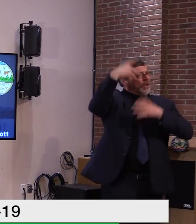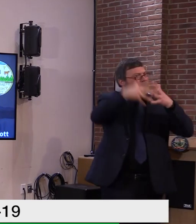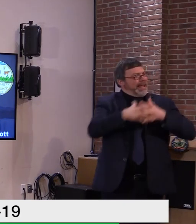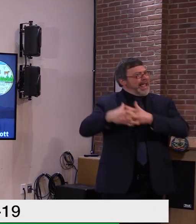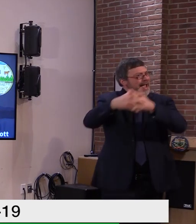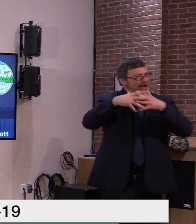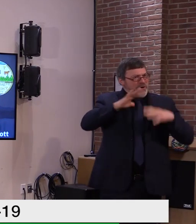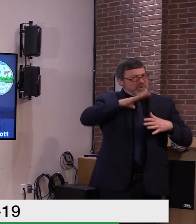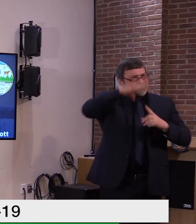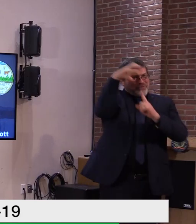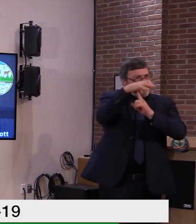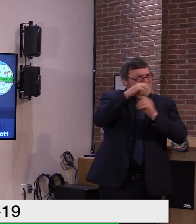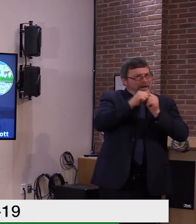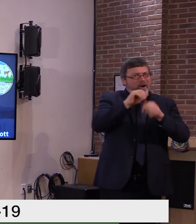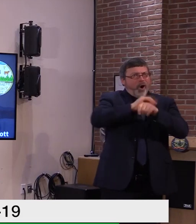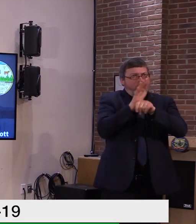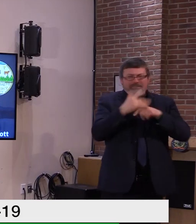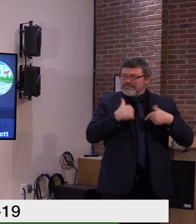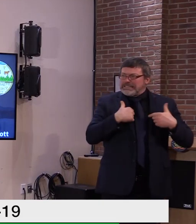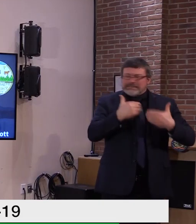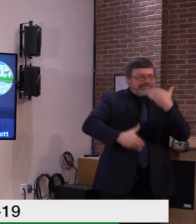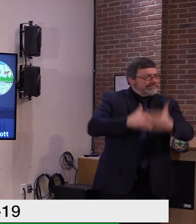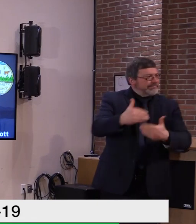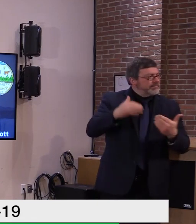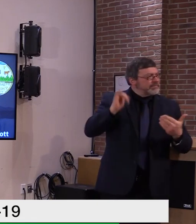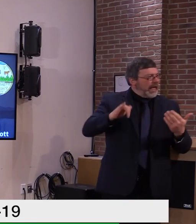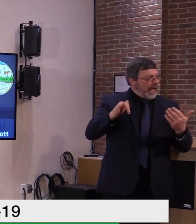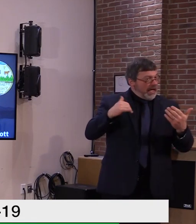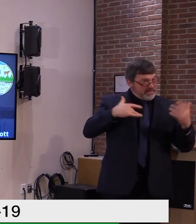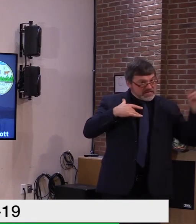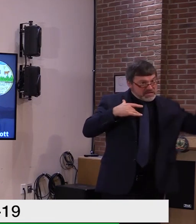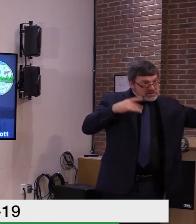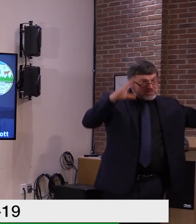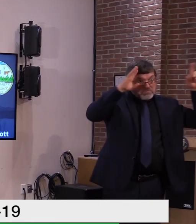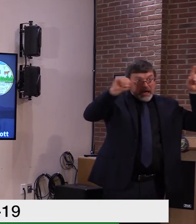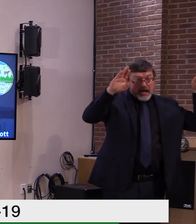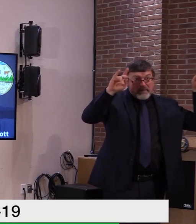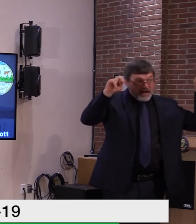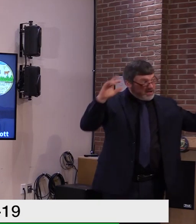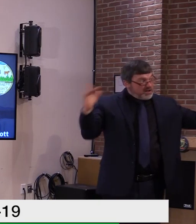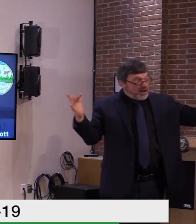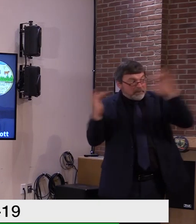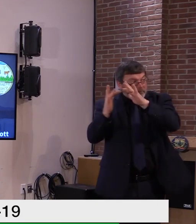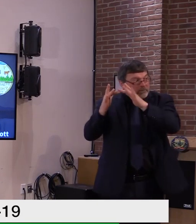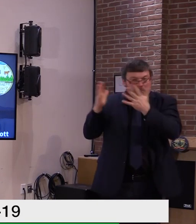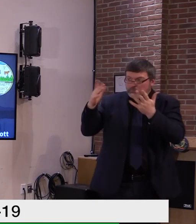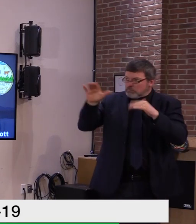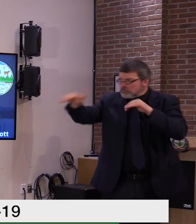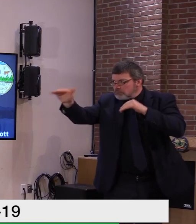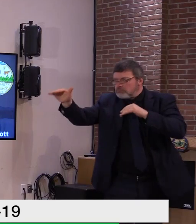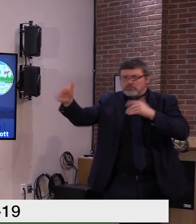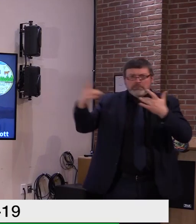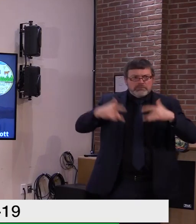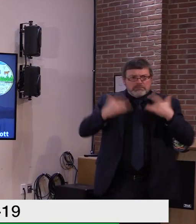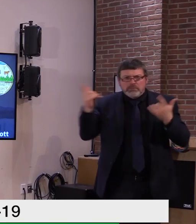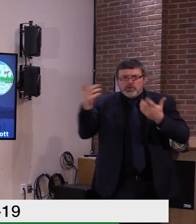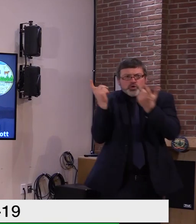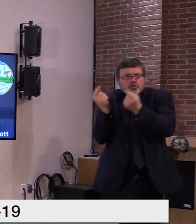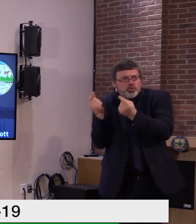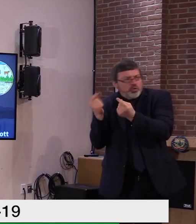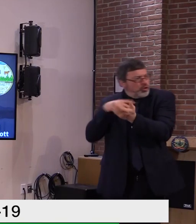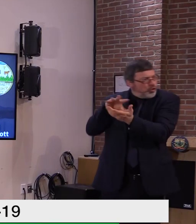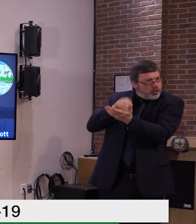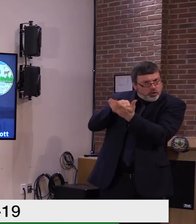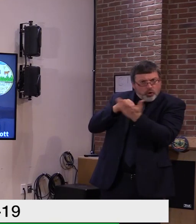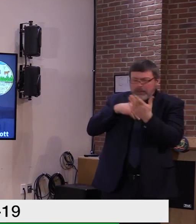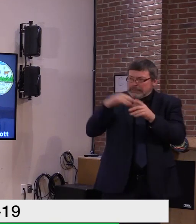And we've always talked about, you know, it's better to be right than to be like everybody else. So haven't heard